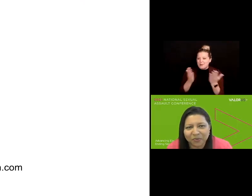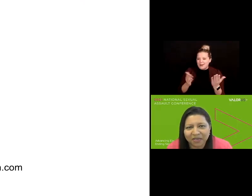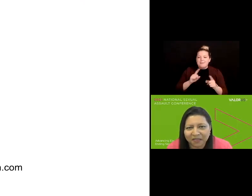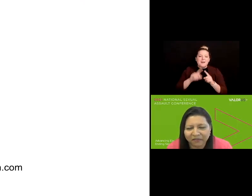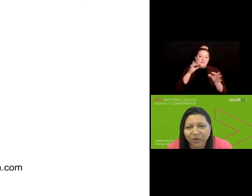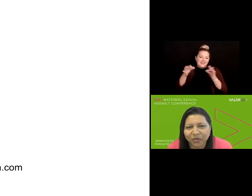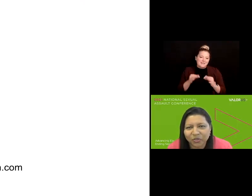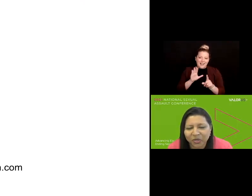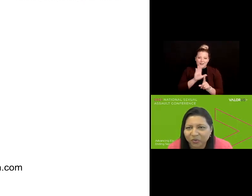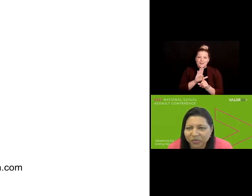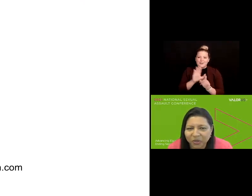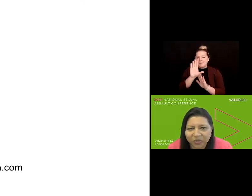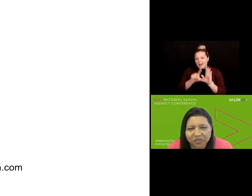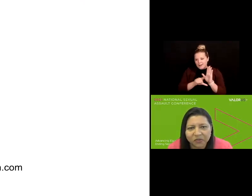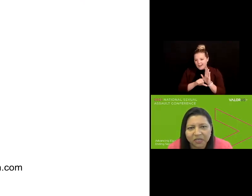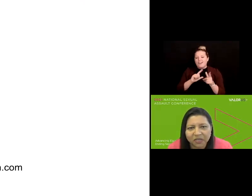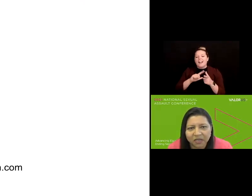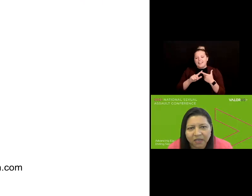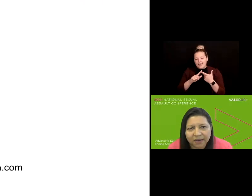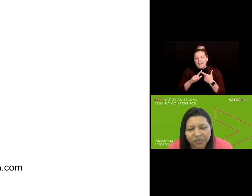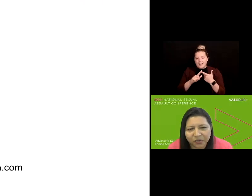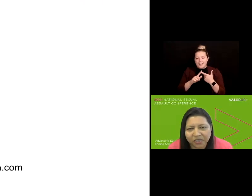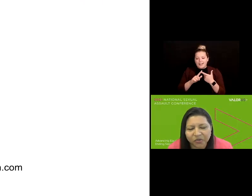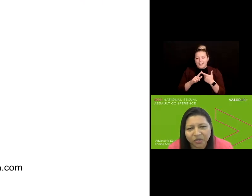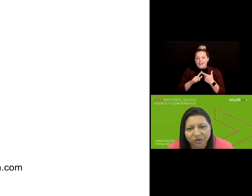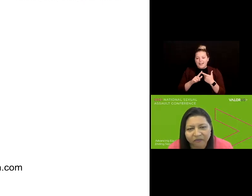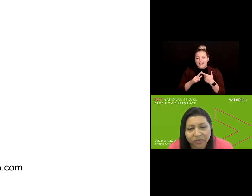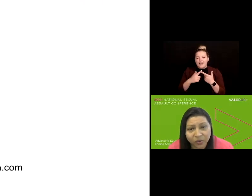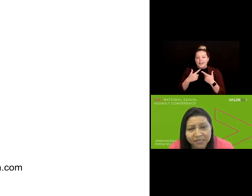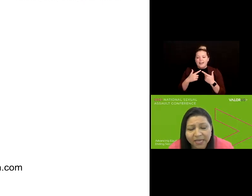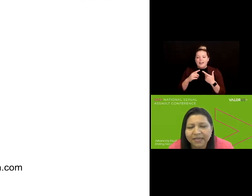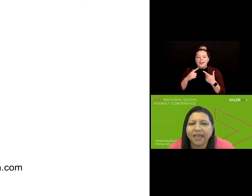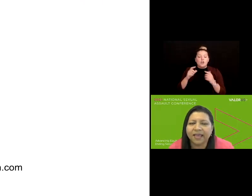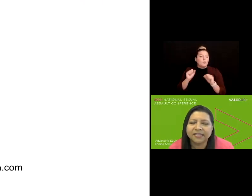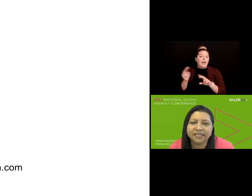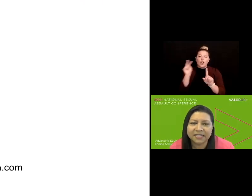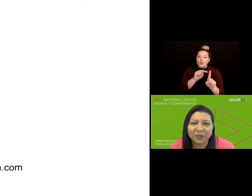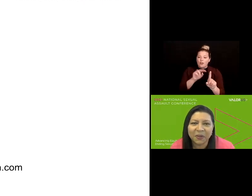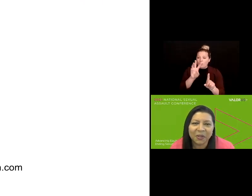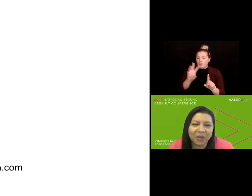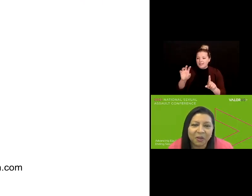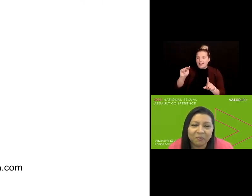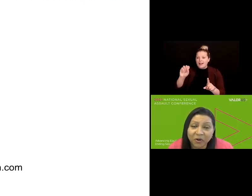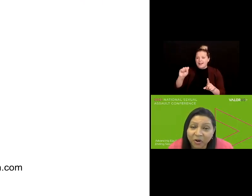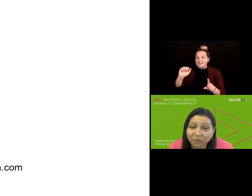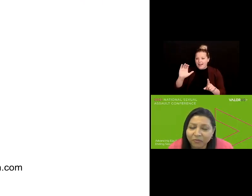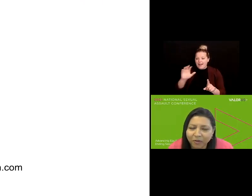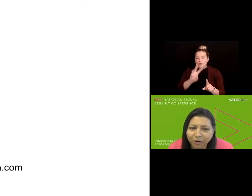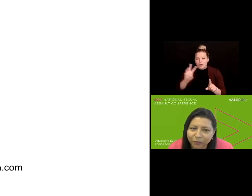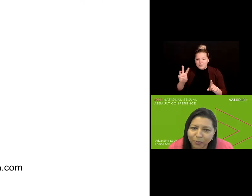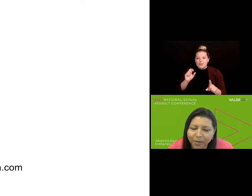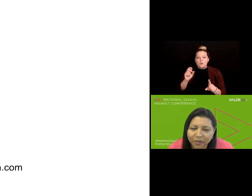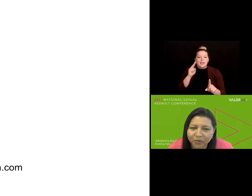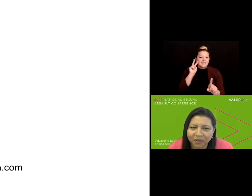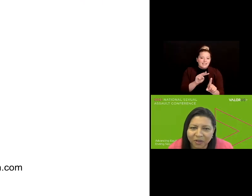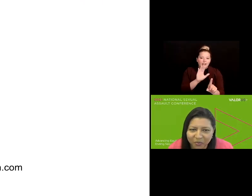about Jamia. And then, of course, you can always go into the National Sexual Assault Conference website and see her